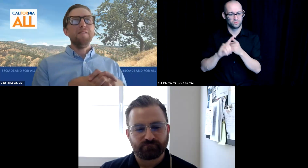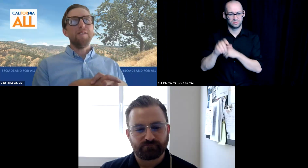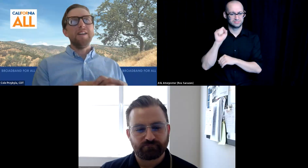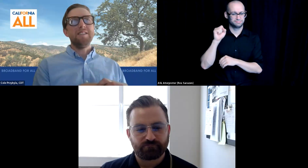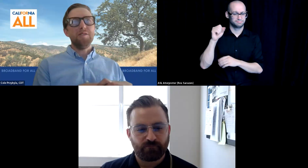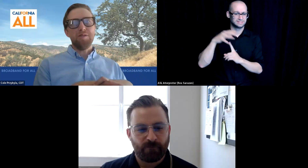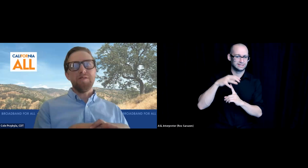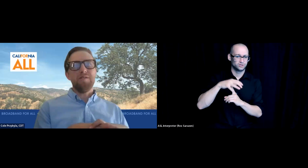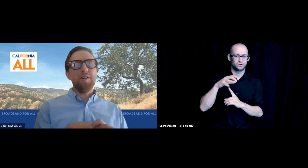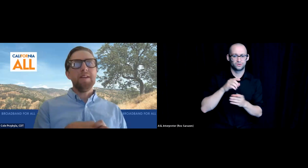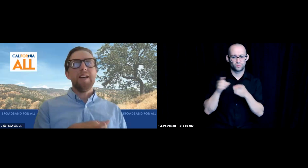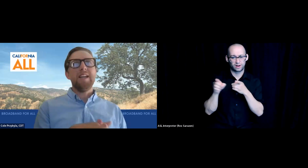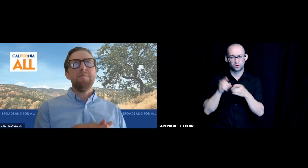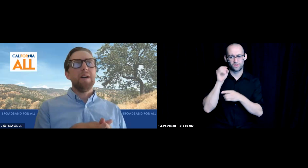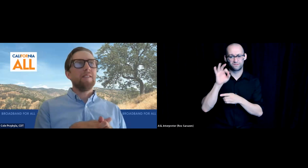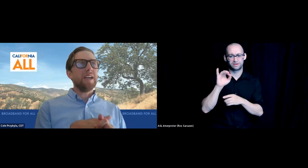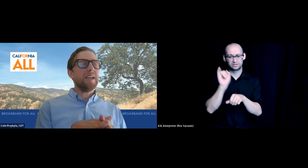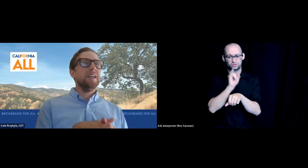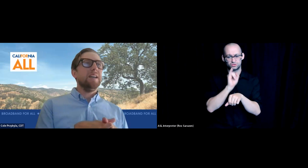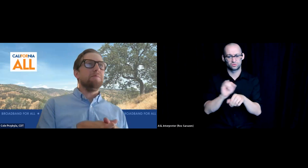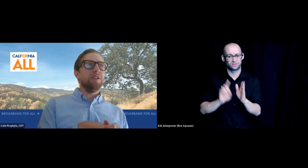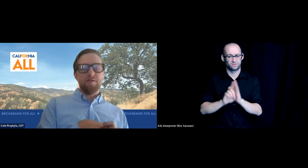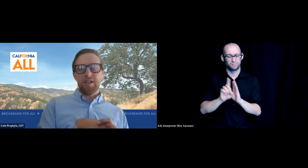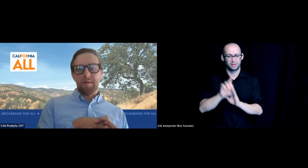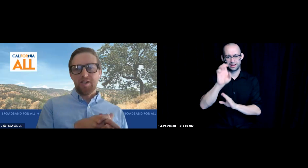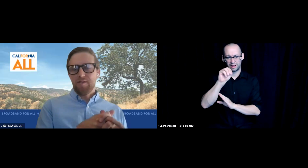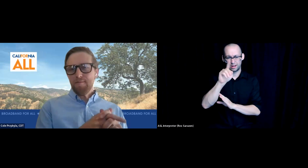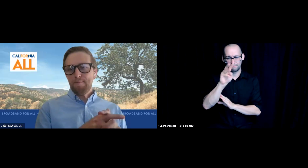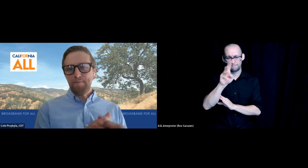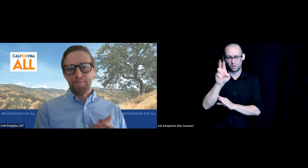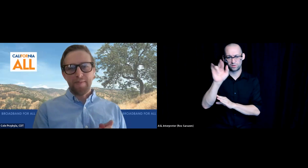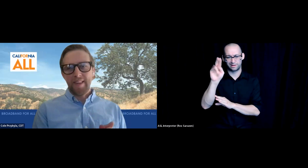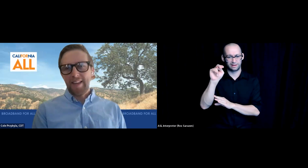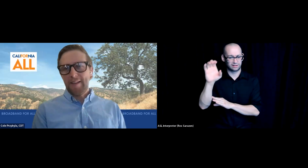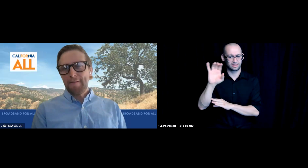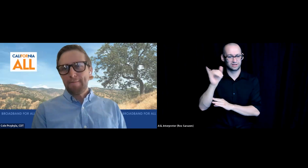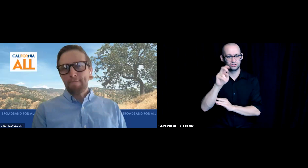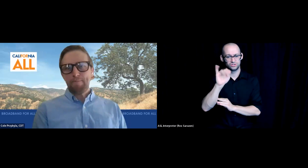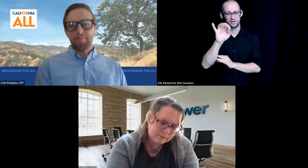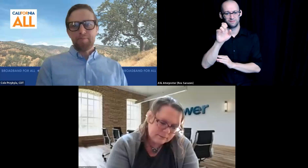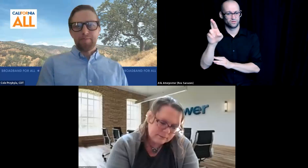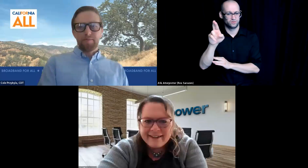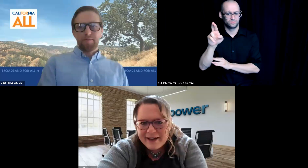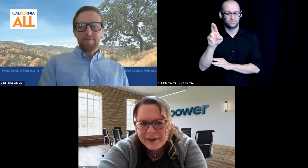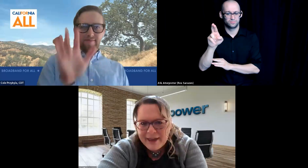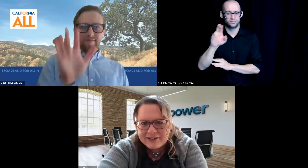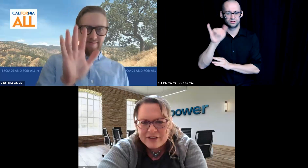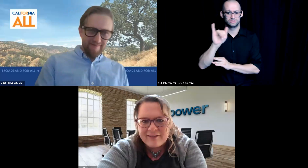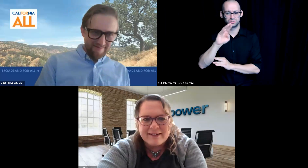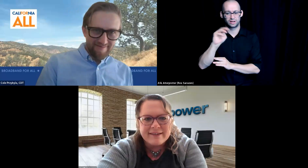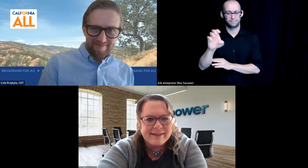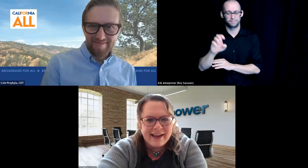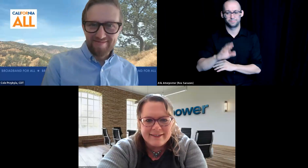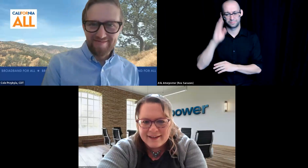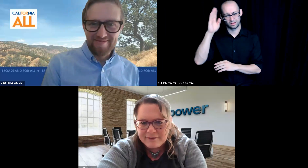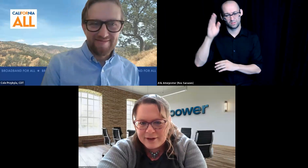Director for Institutional Development at Empower Inc., Jennifer Jamie. Jennifer? Hi there. I actually have